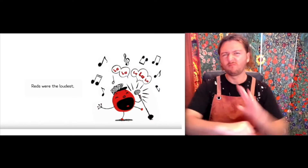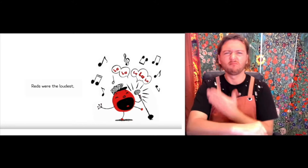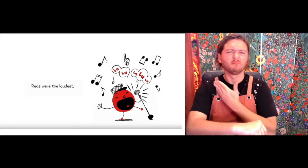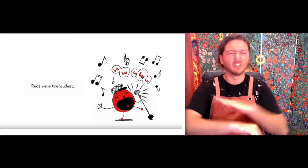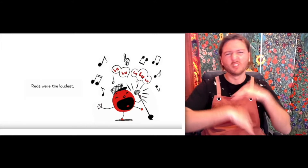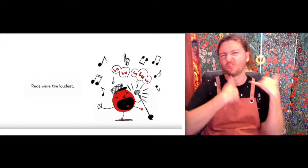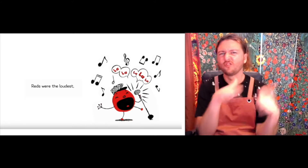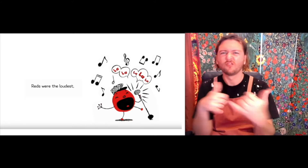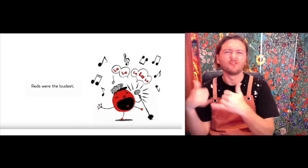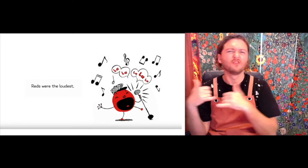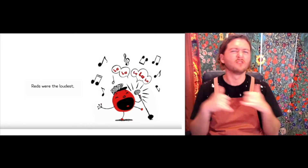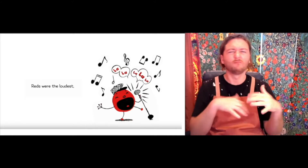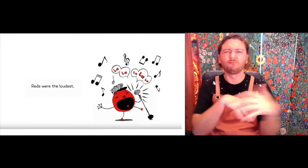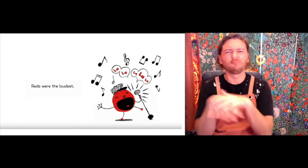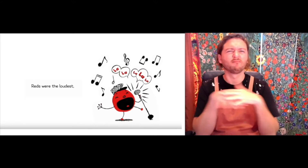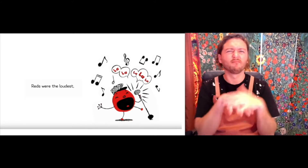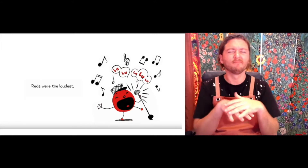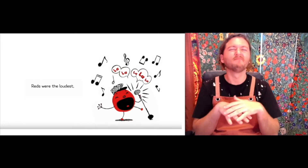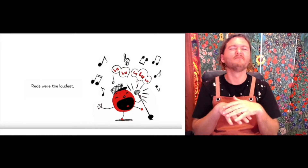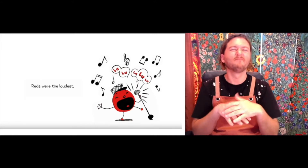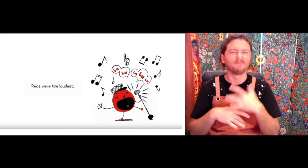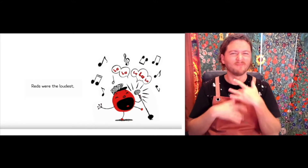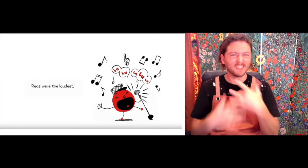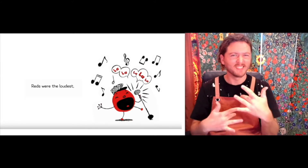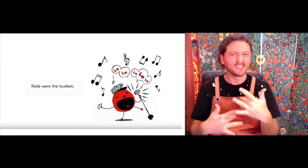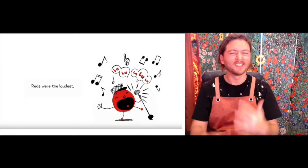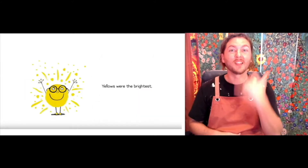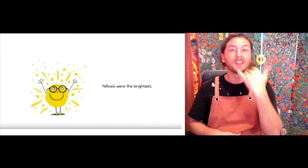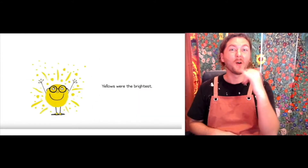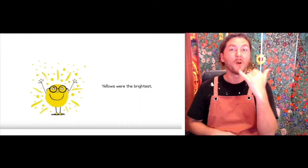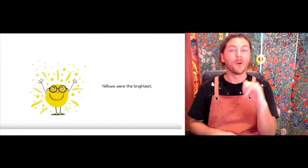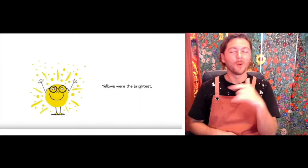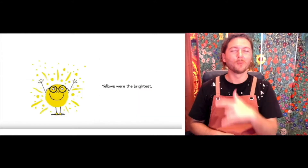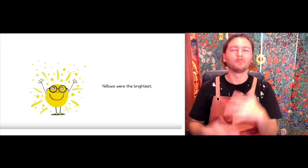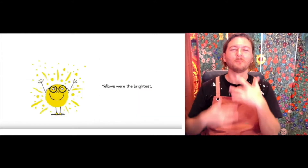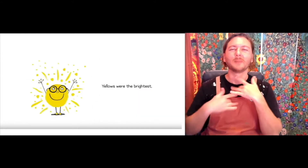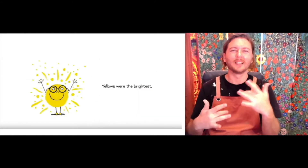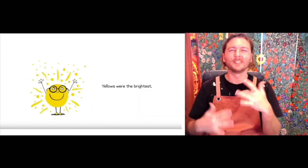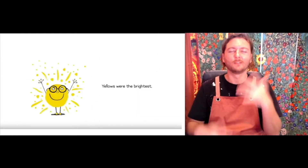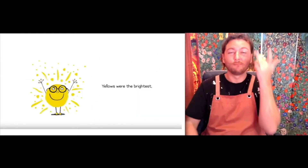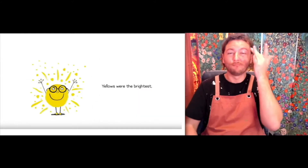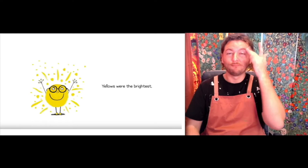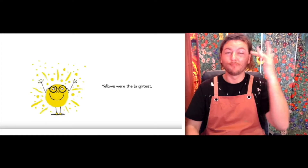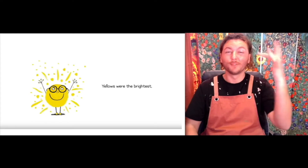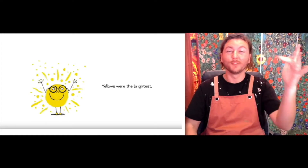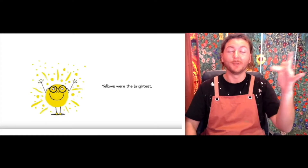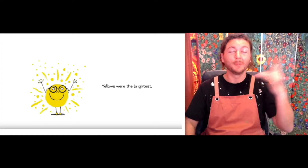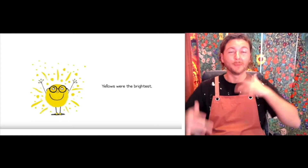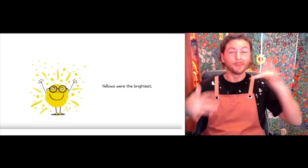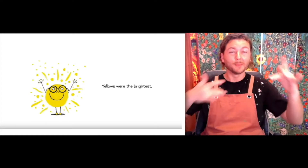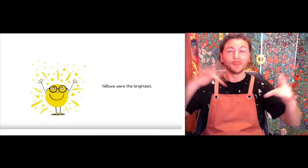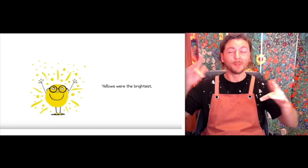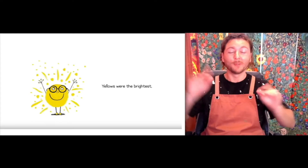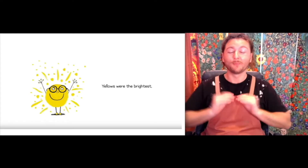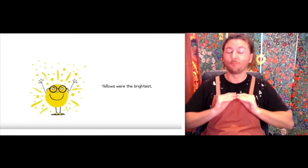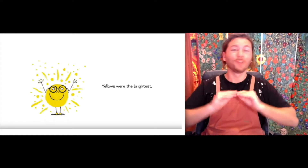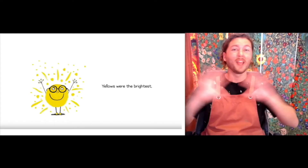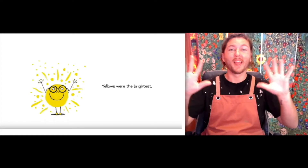and shook everywhere, had music and parties all over the place. The yellows were the brightest,